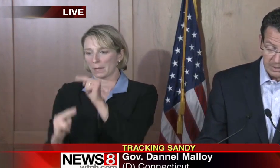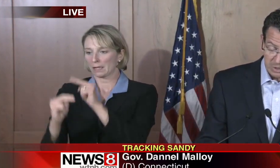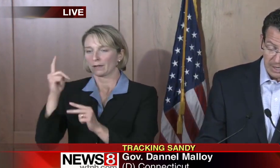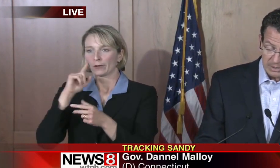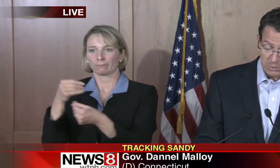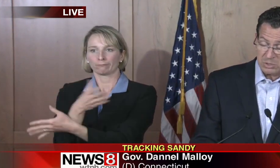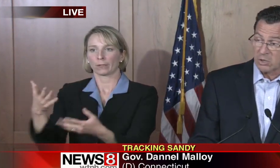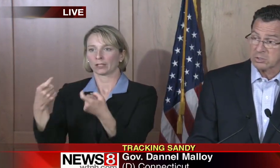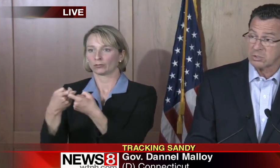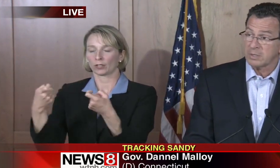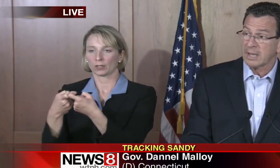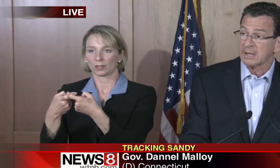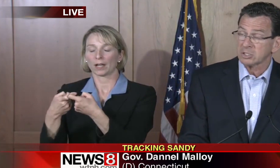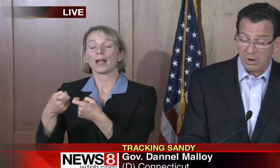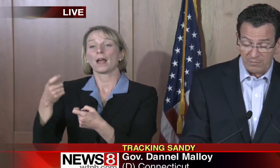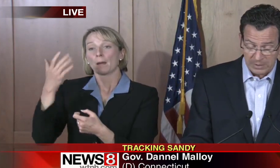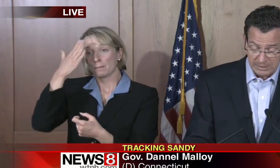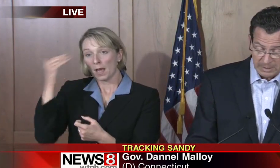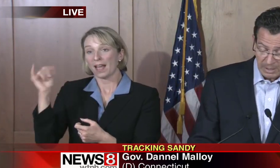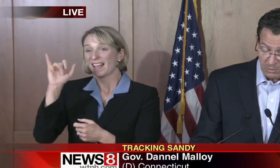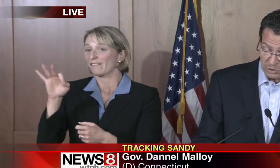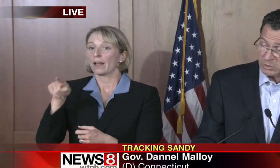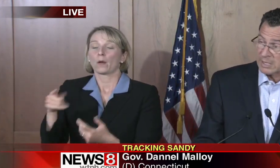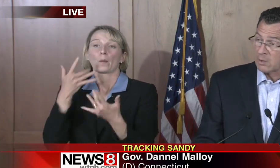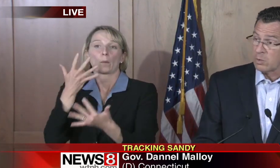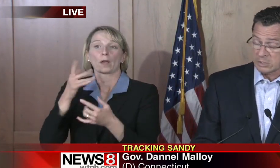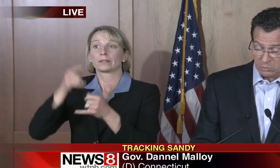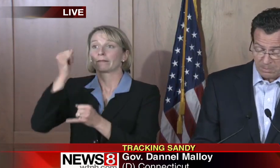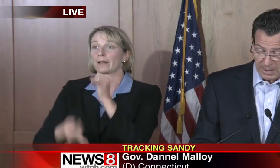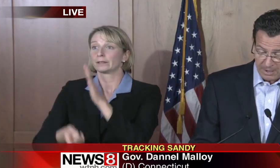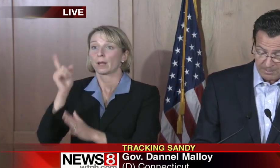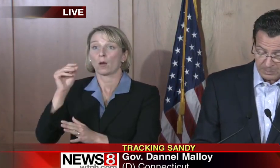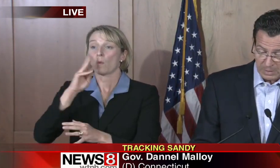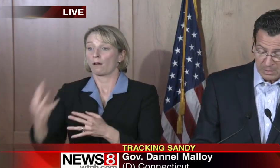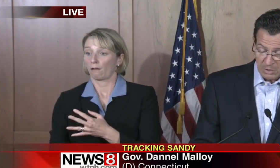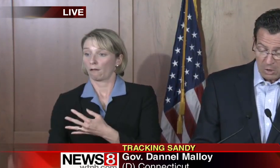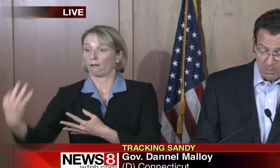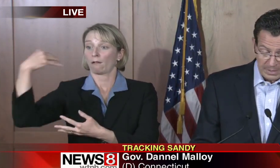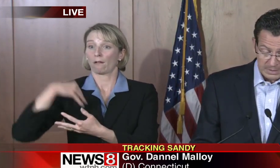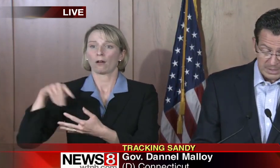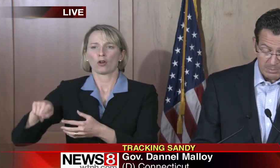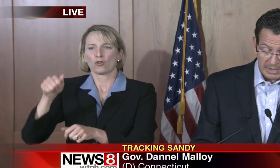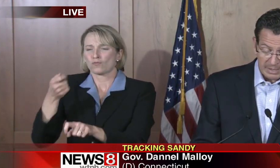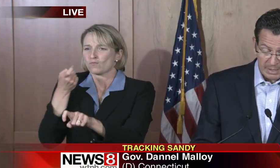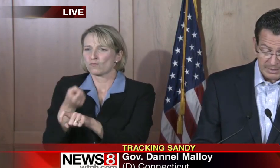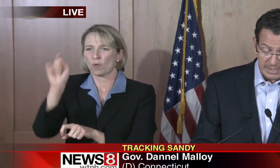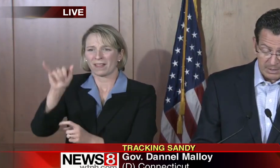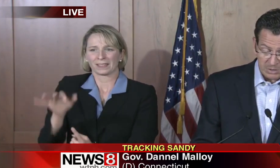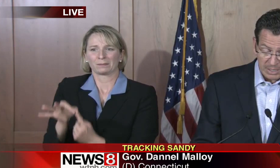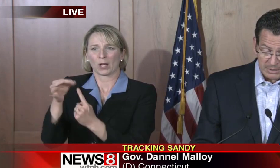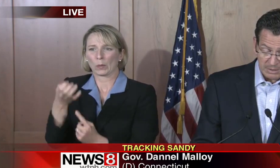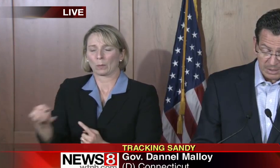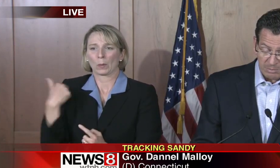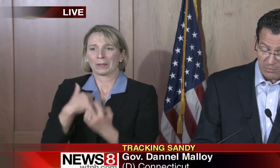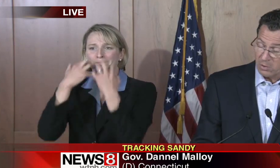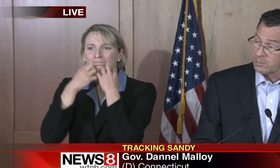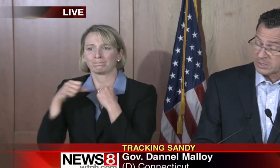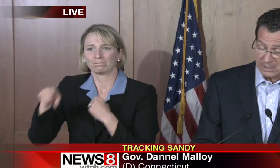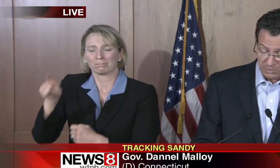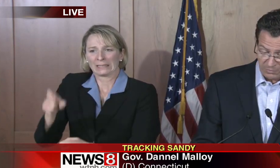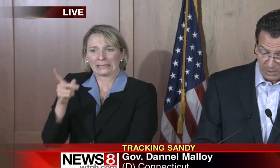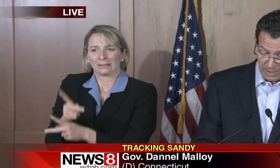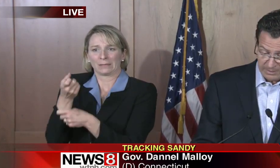they're energized, the results could be catastrophic, which would take weeks to repair. The hope is that by de-energizing